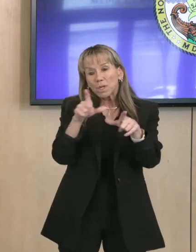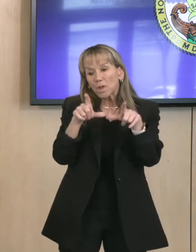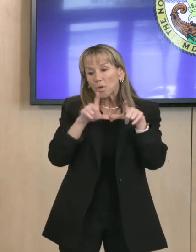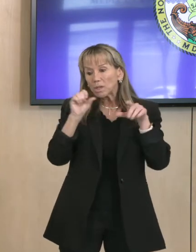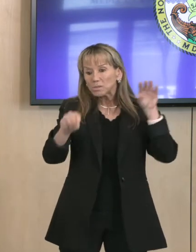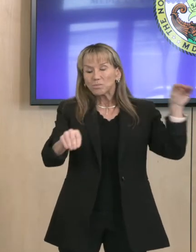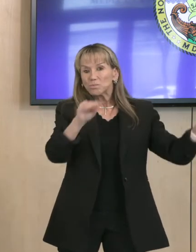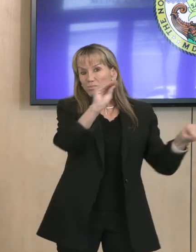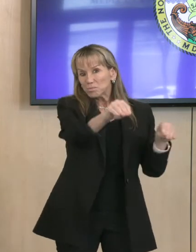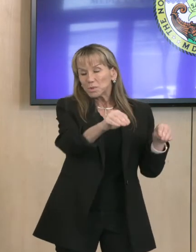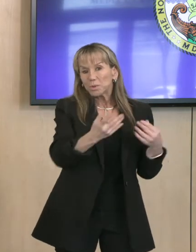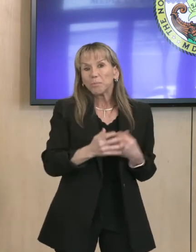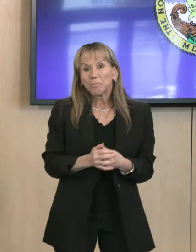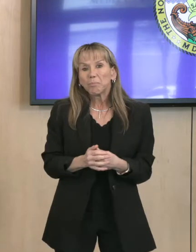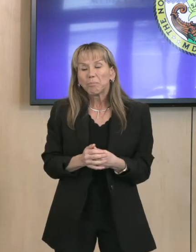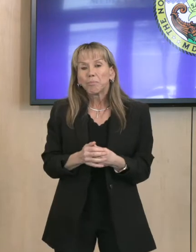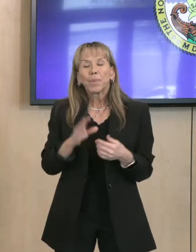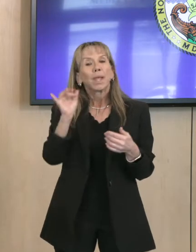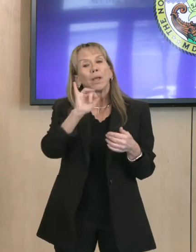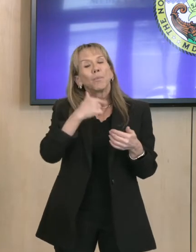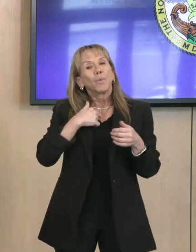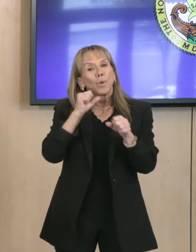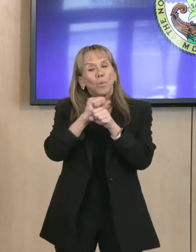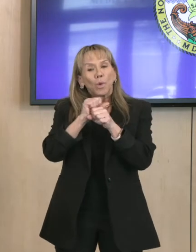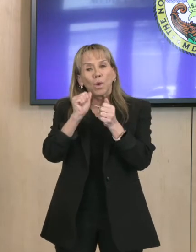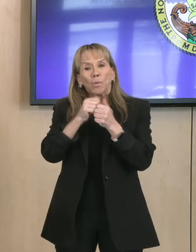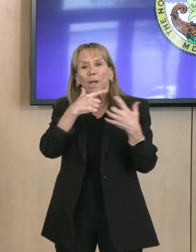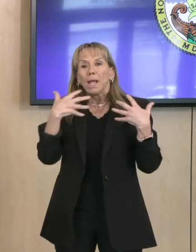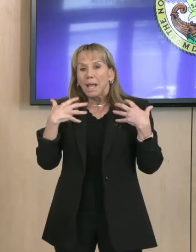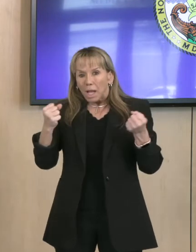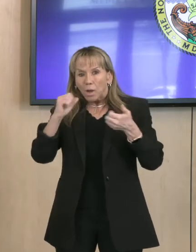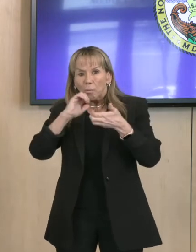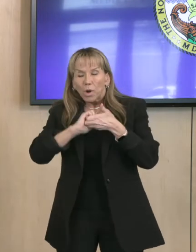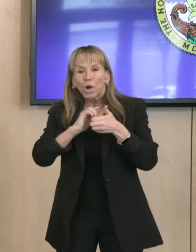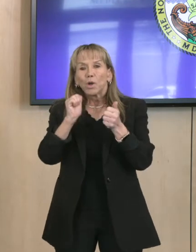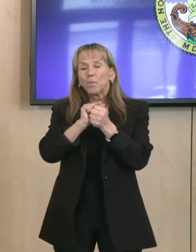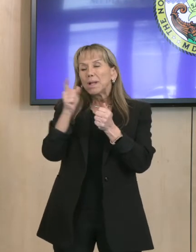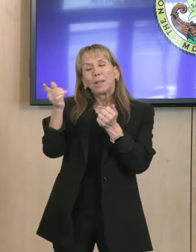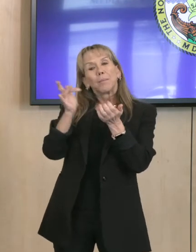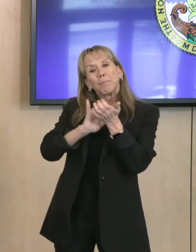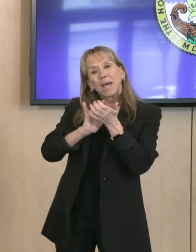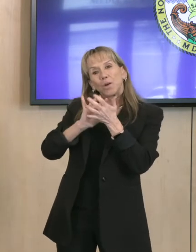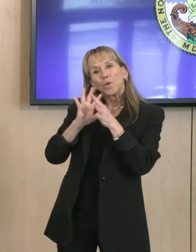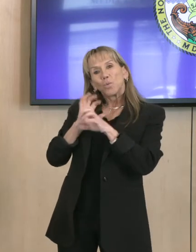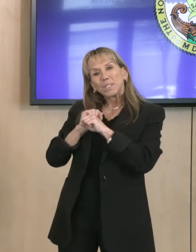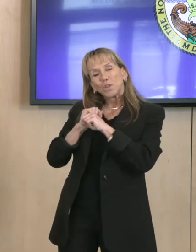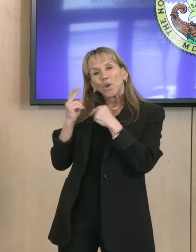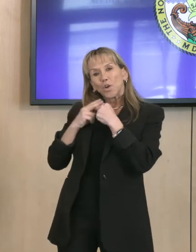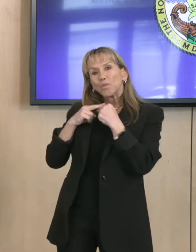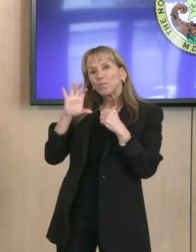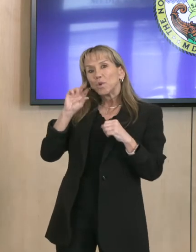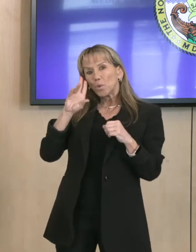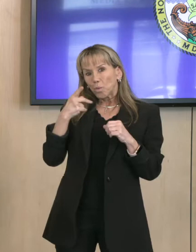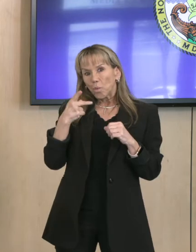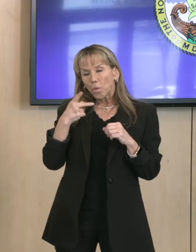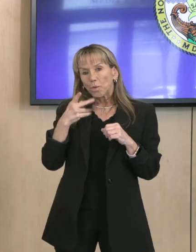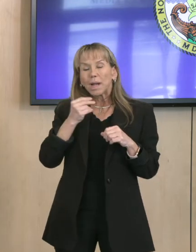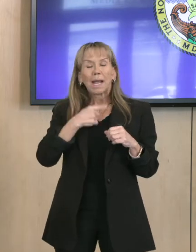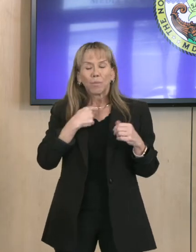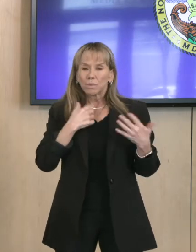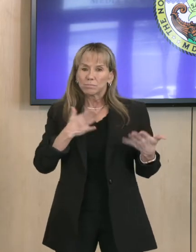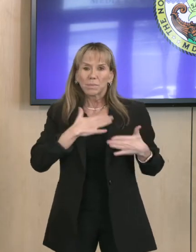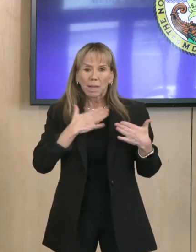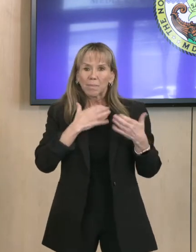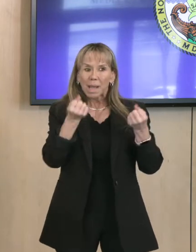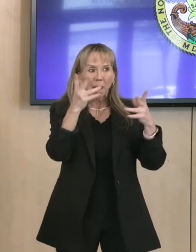those. We have also been working with health partners and with our Medical Reserve Corps, and we are grateful to so many San Diegans who stepped up